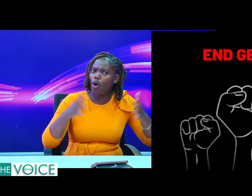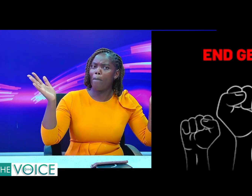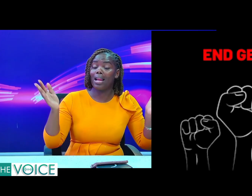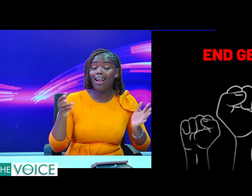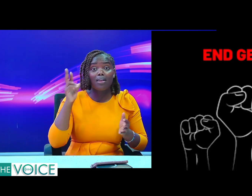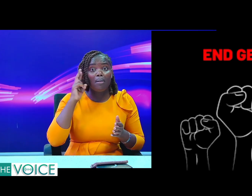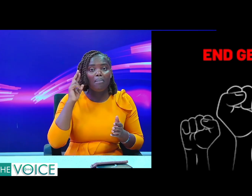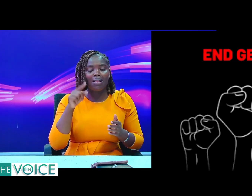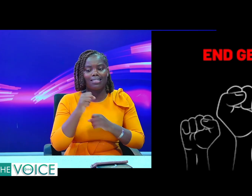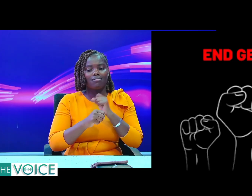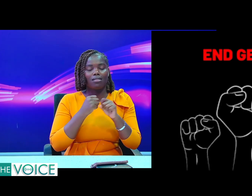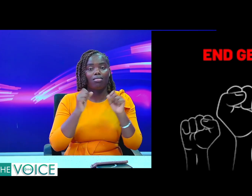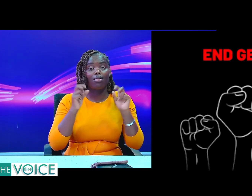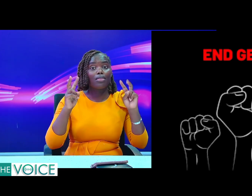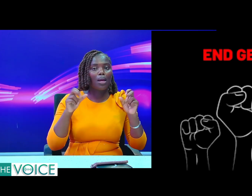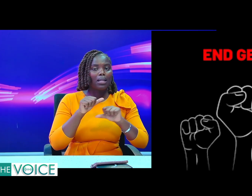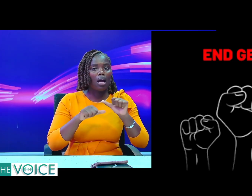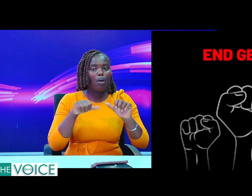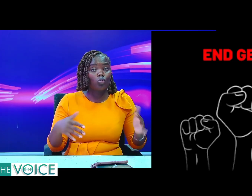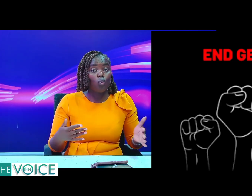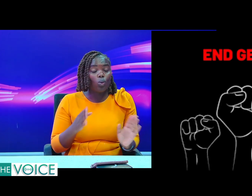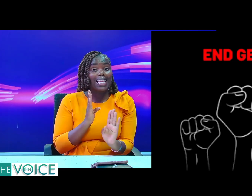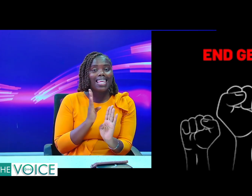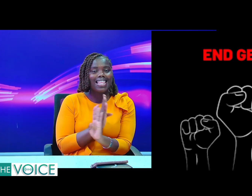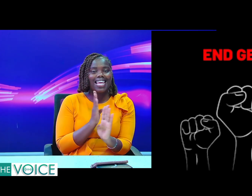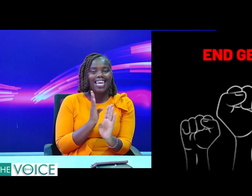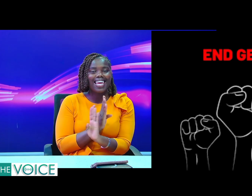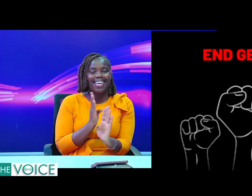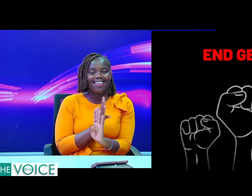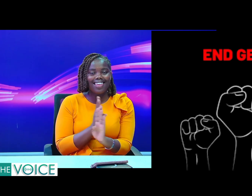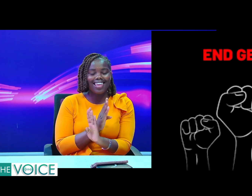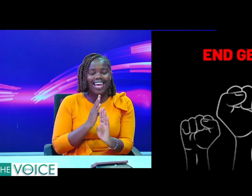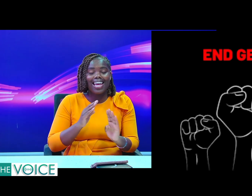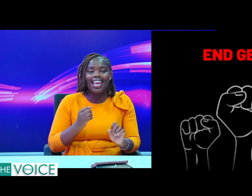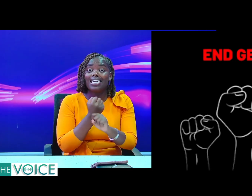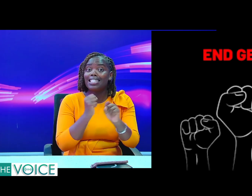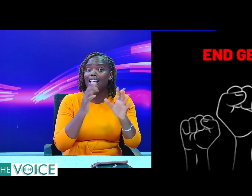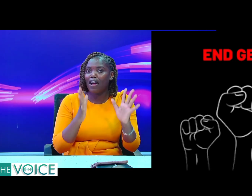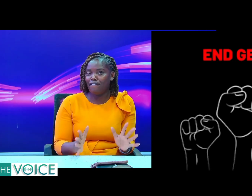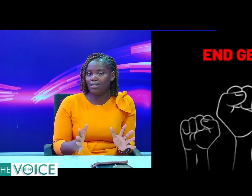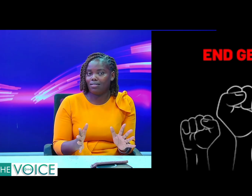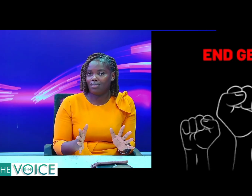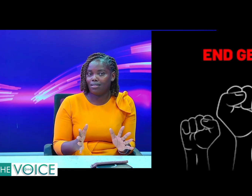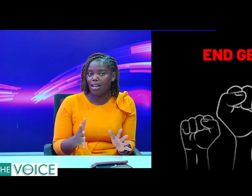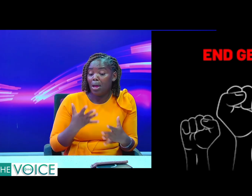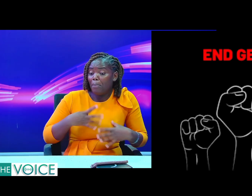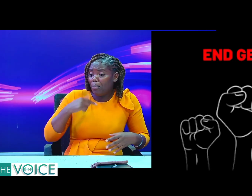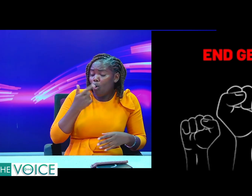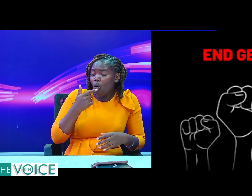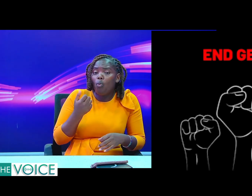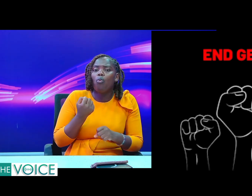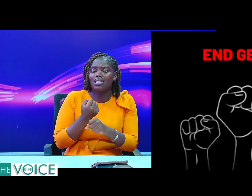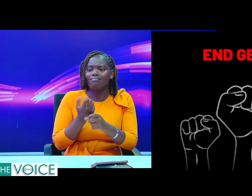out to, express and share their stories about the harassment that they've